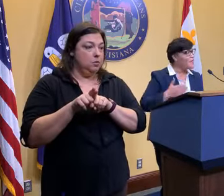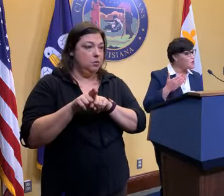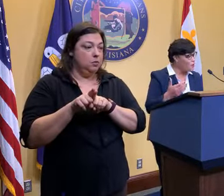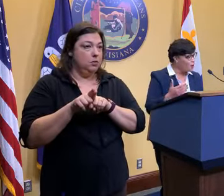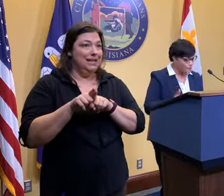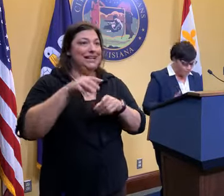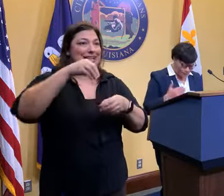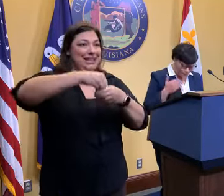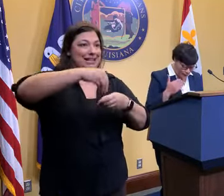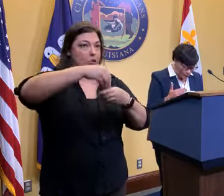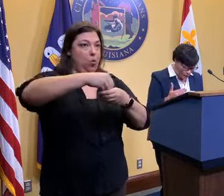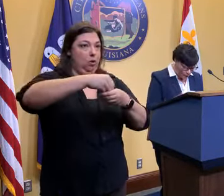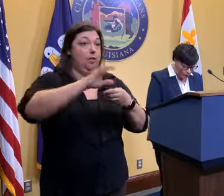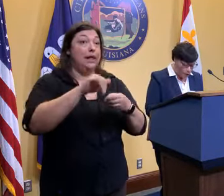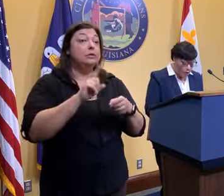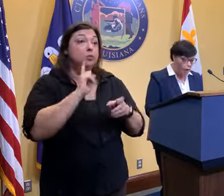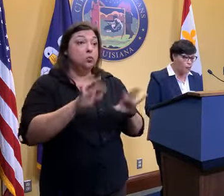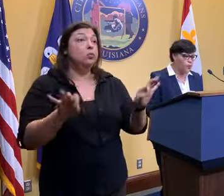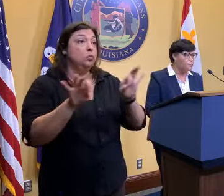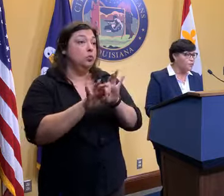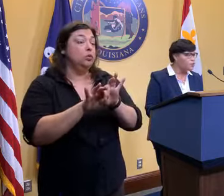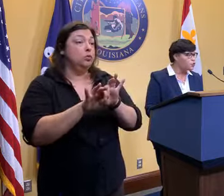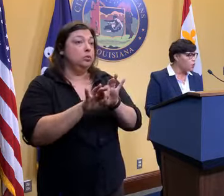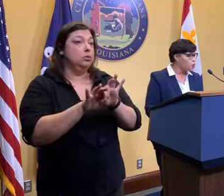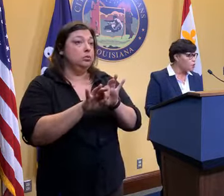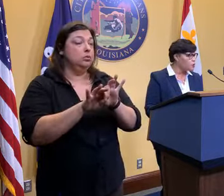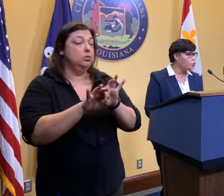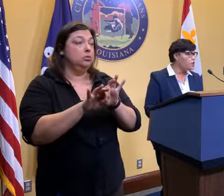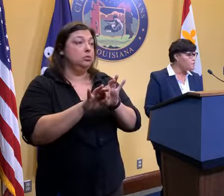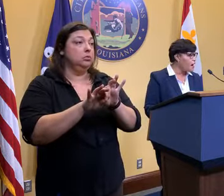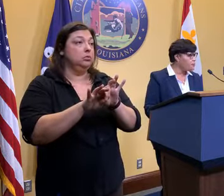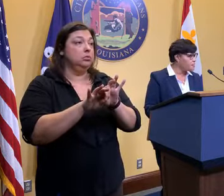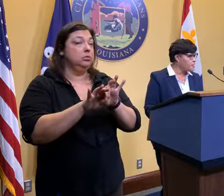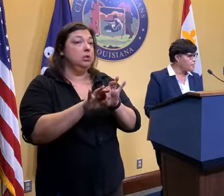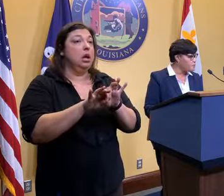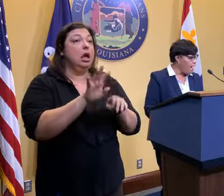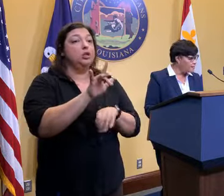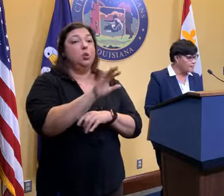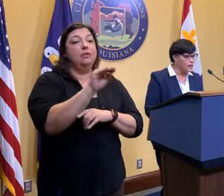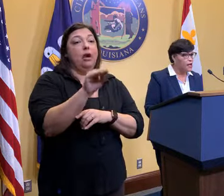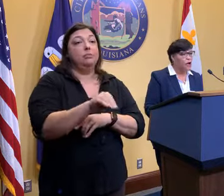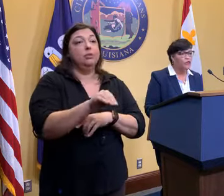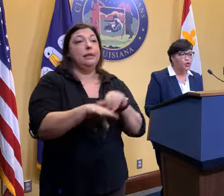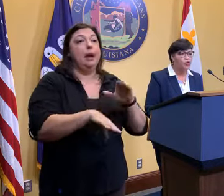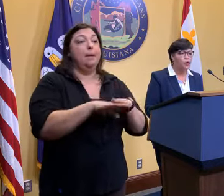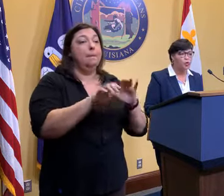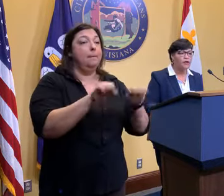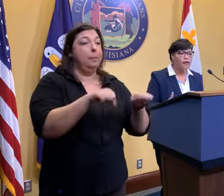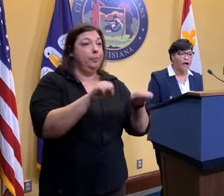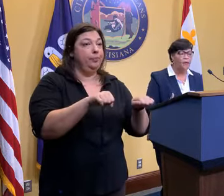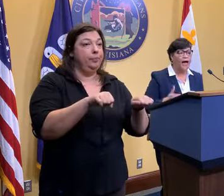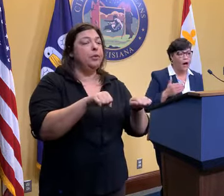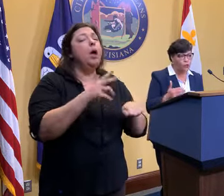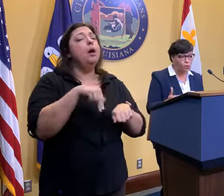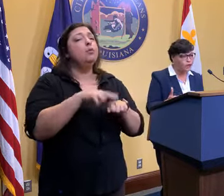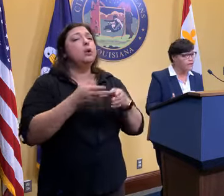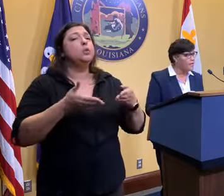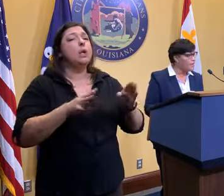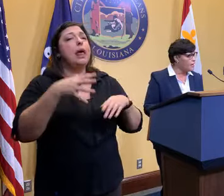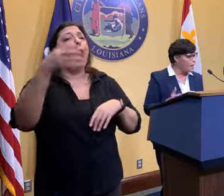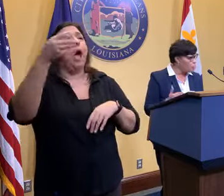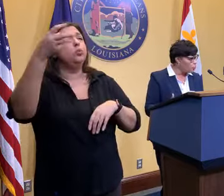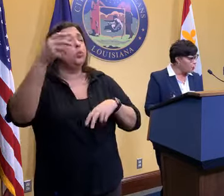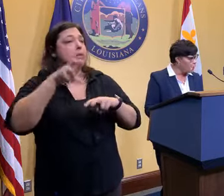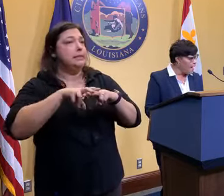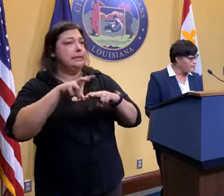open indoor. This is a big deal with moving towards 25% capacity. Of course, we allowed outdoor